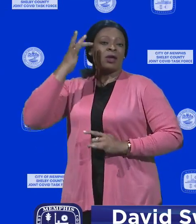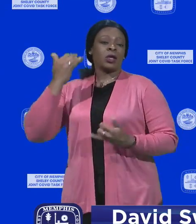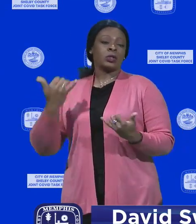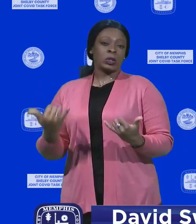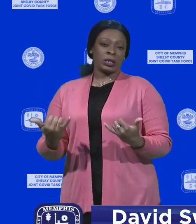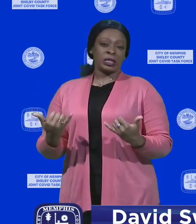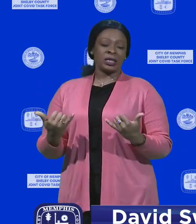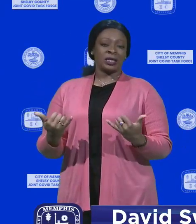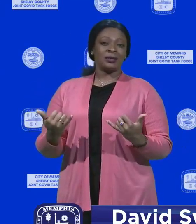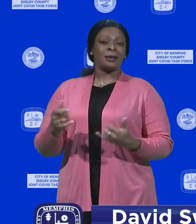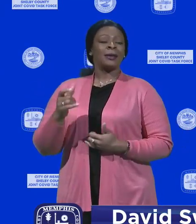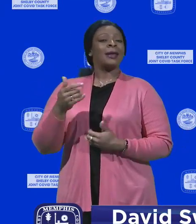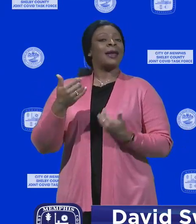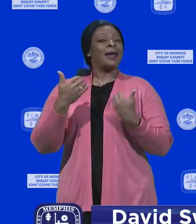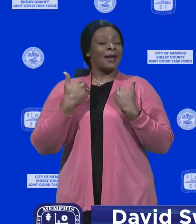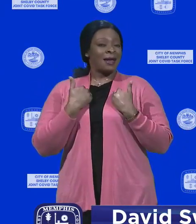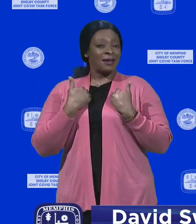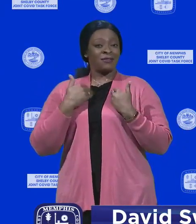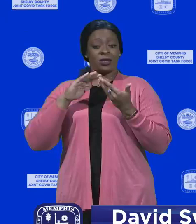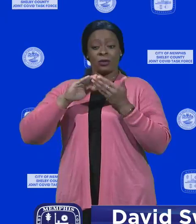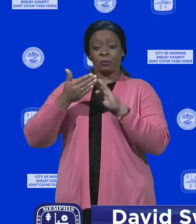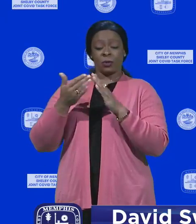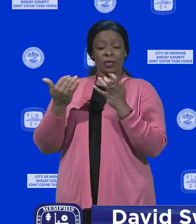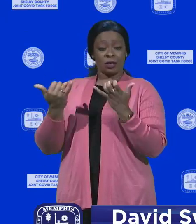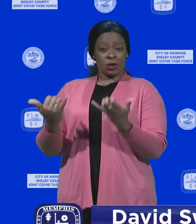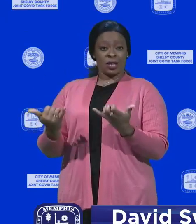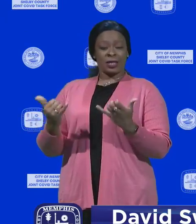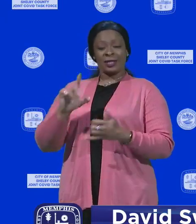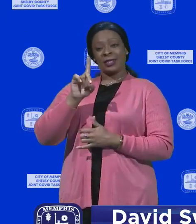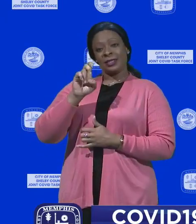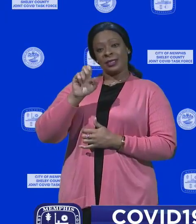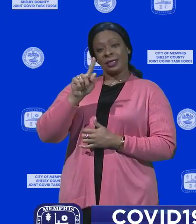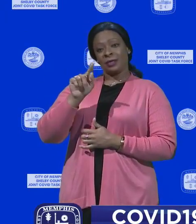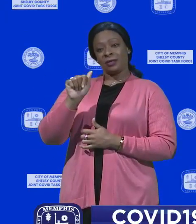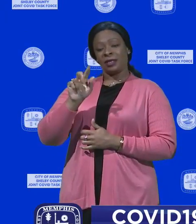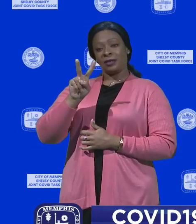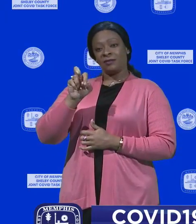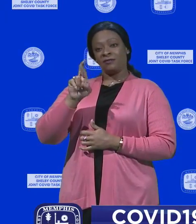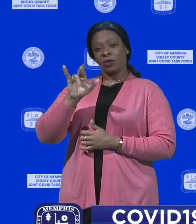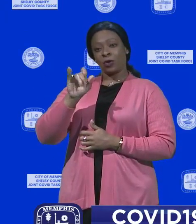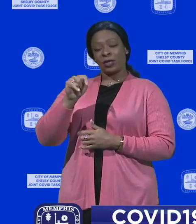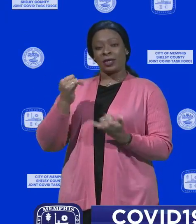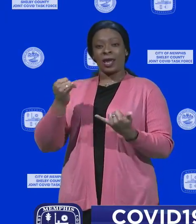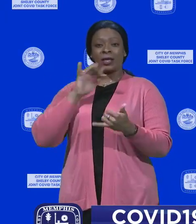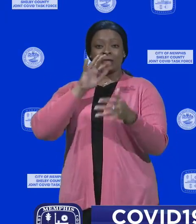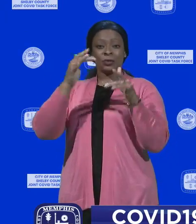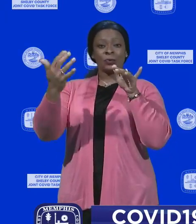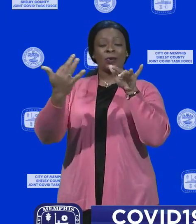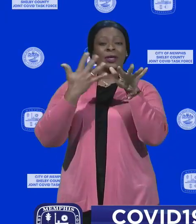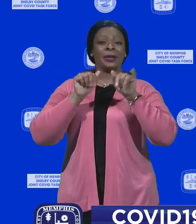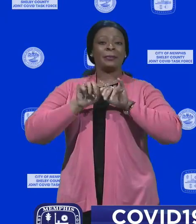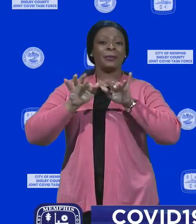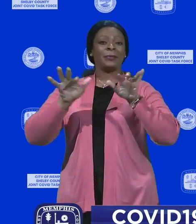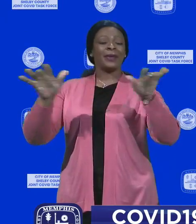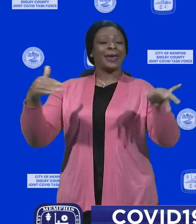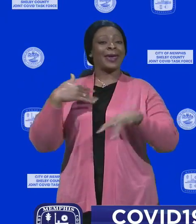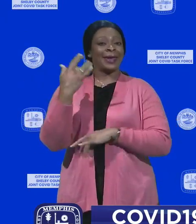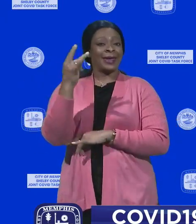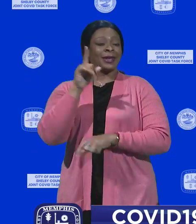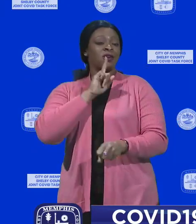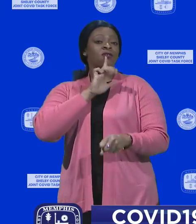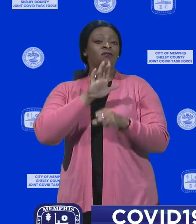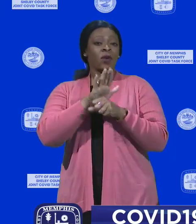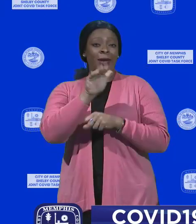now. And we have in the community the Delta variant that is spreading. We've had 18